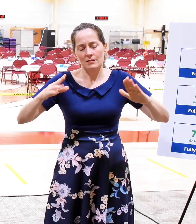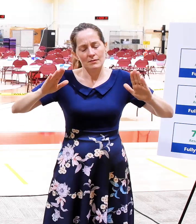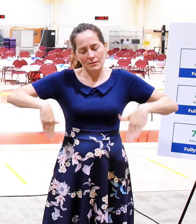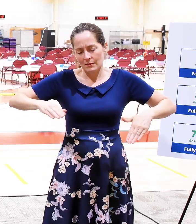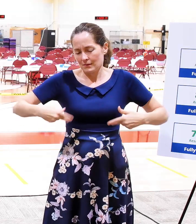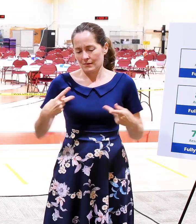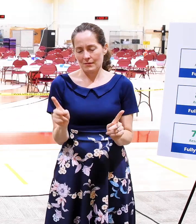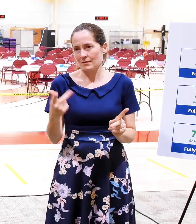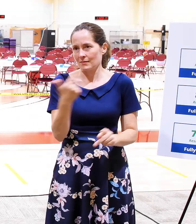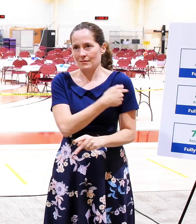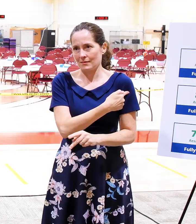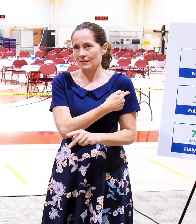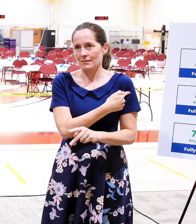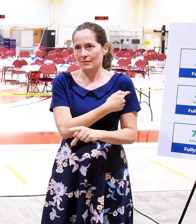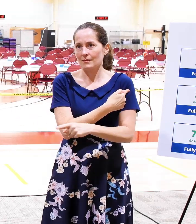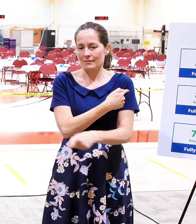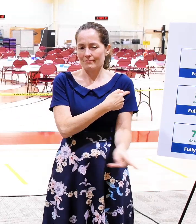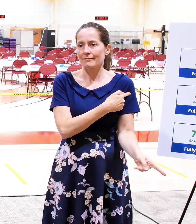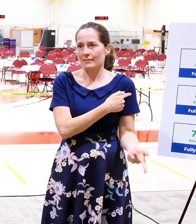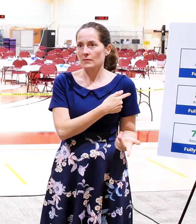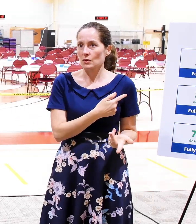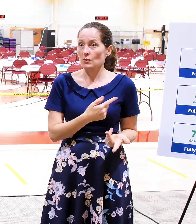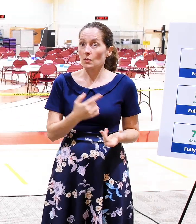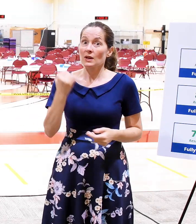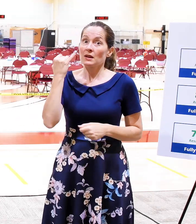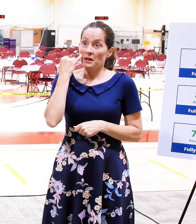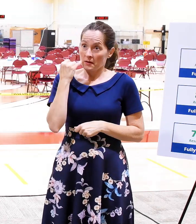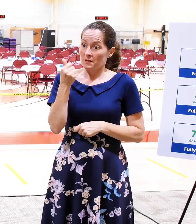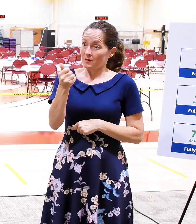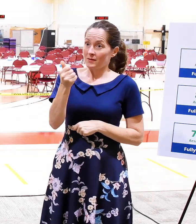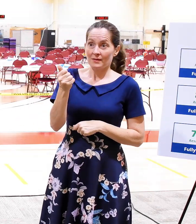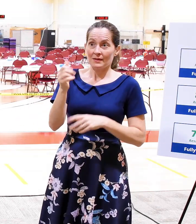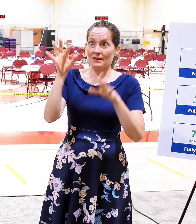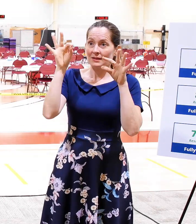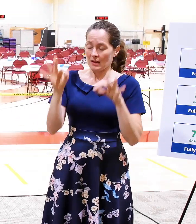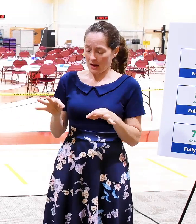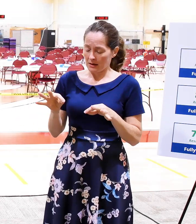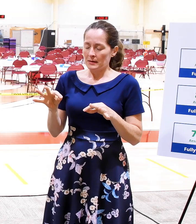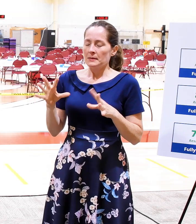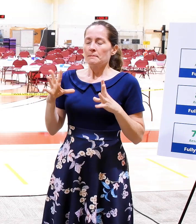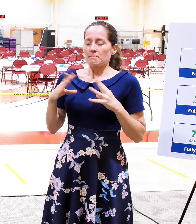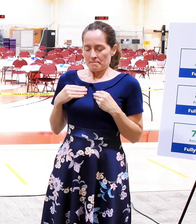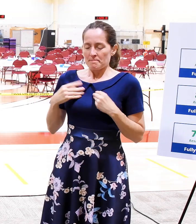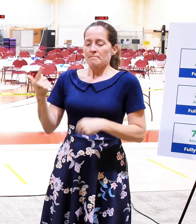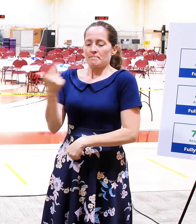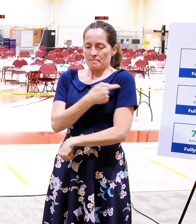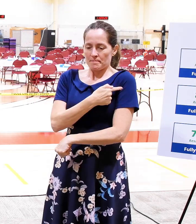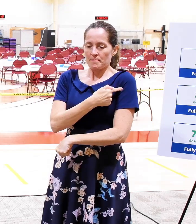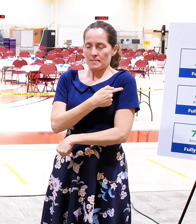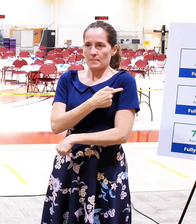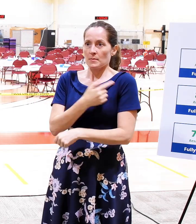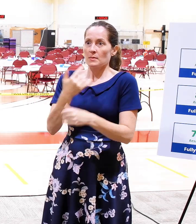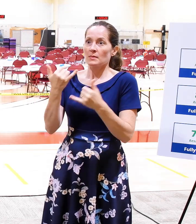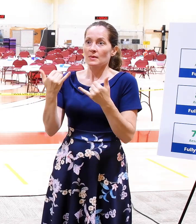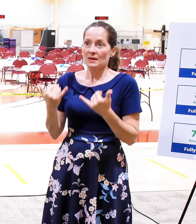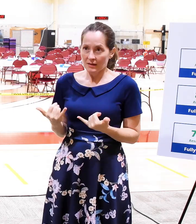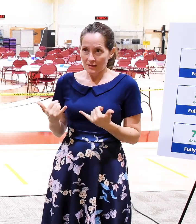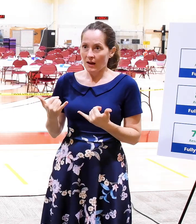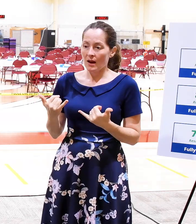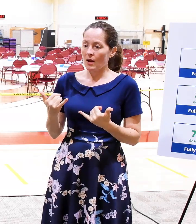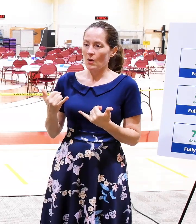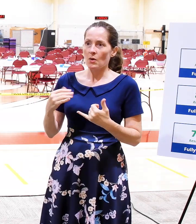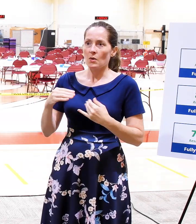You become 1 less person who is likely to spread the